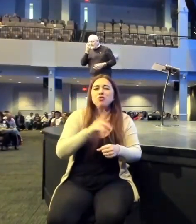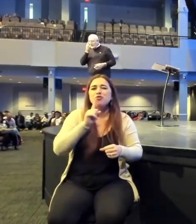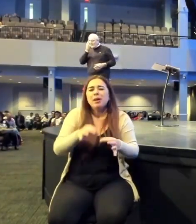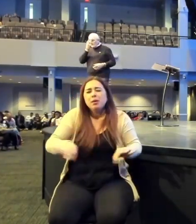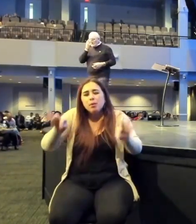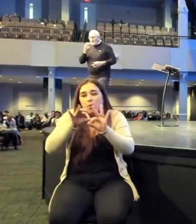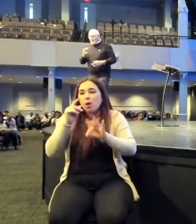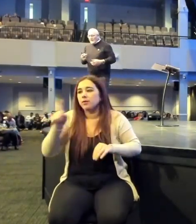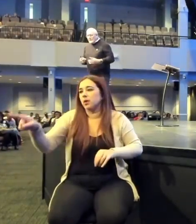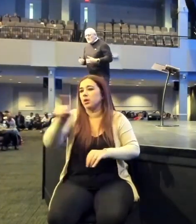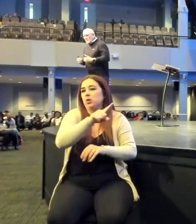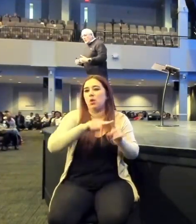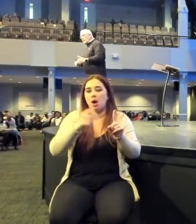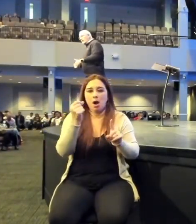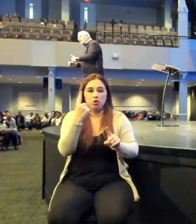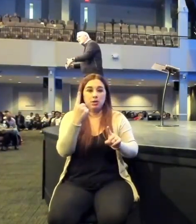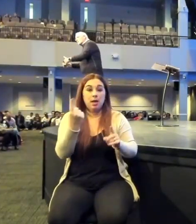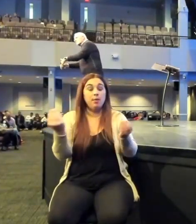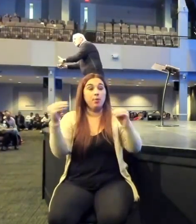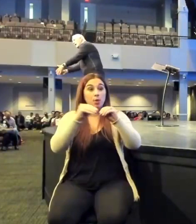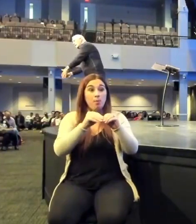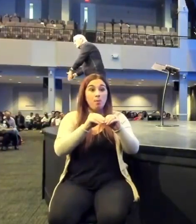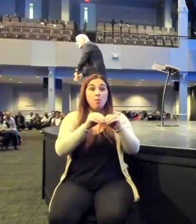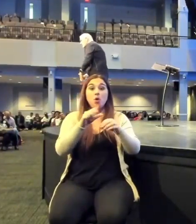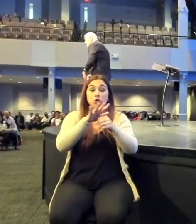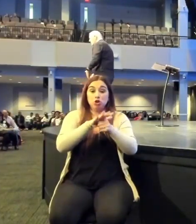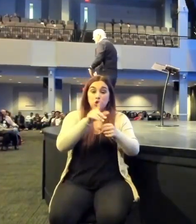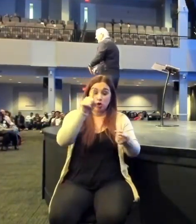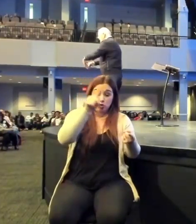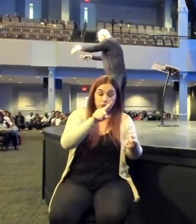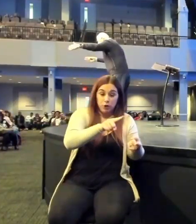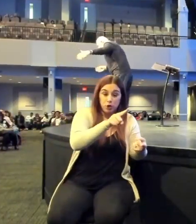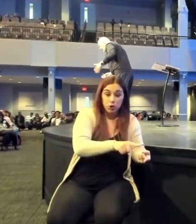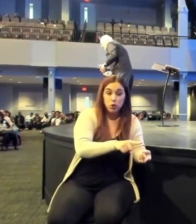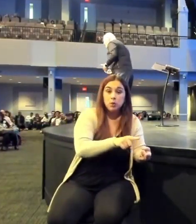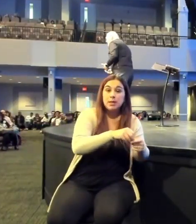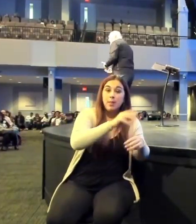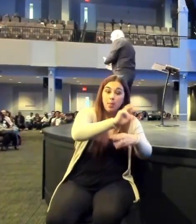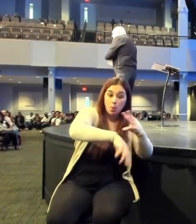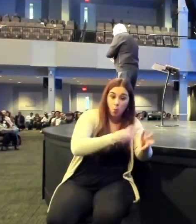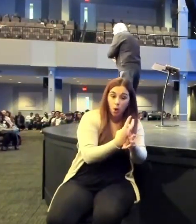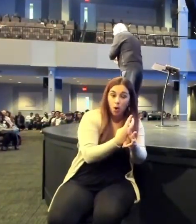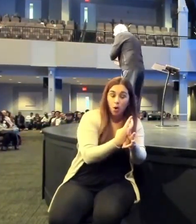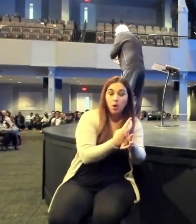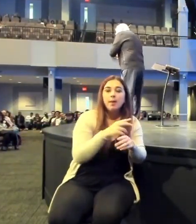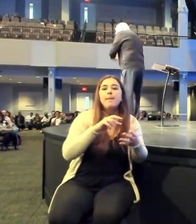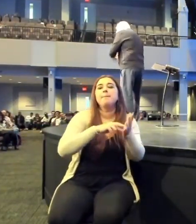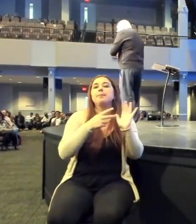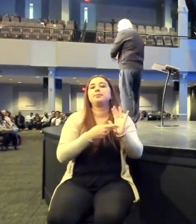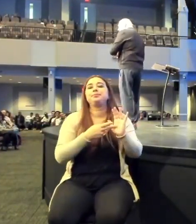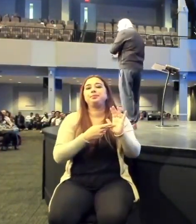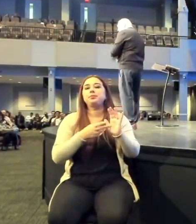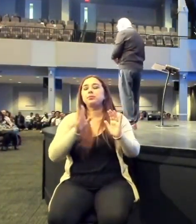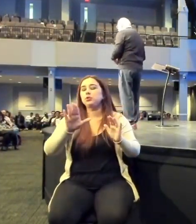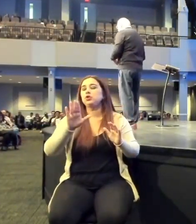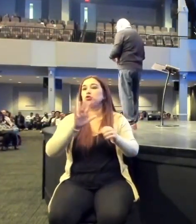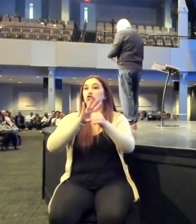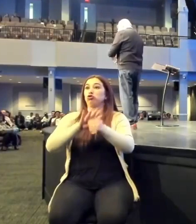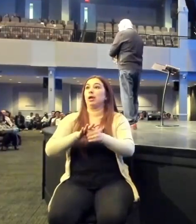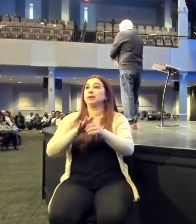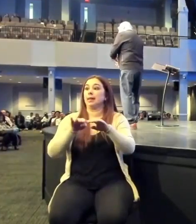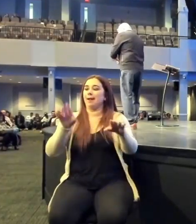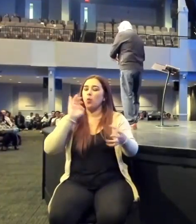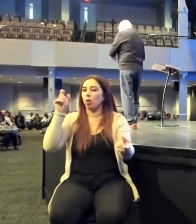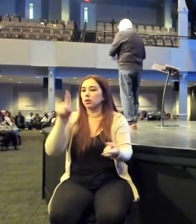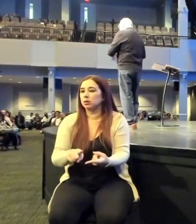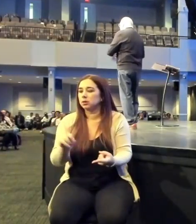us to realize this. Because the more you reduce stress in the world around you, the less stress will be in your life. That's